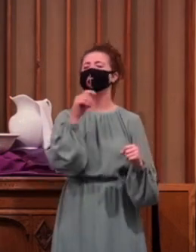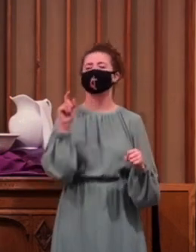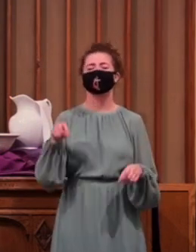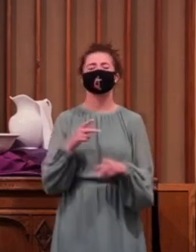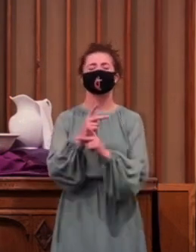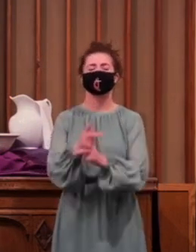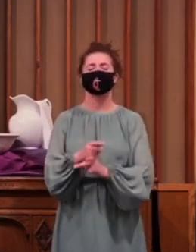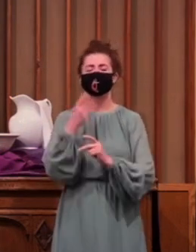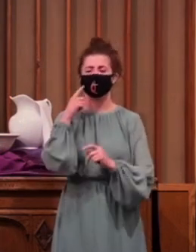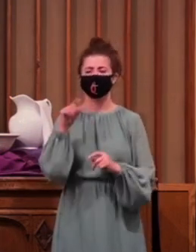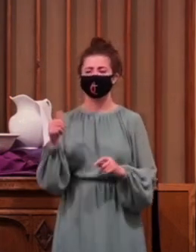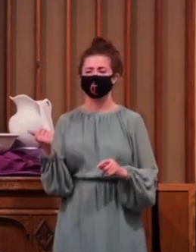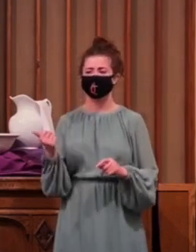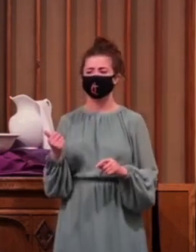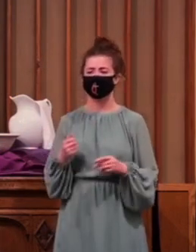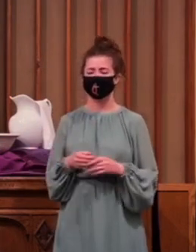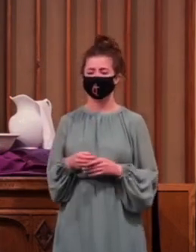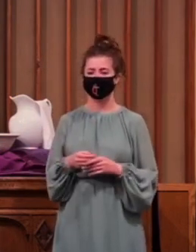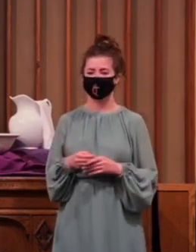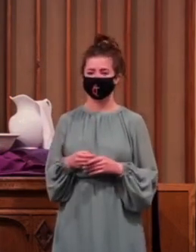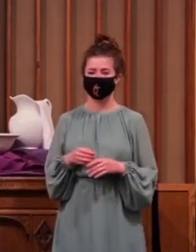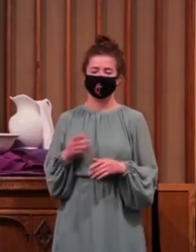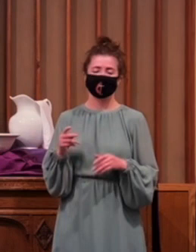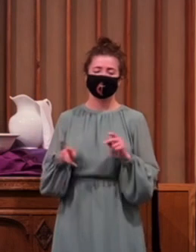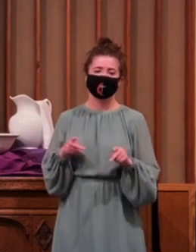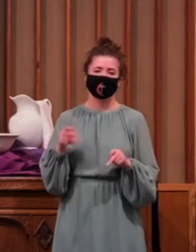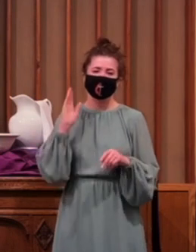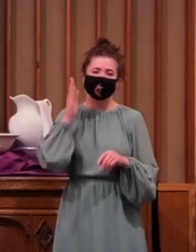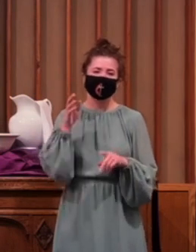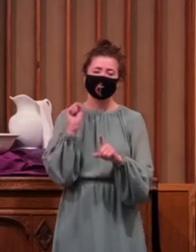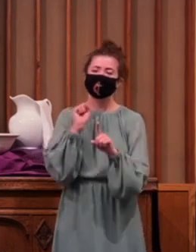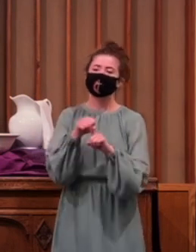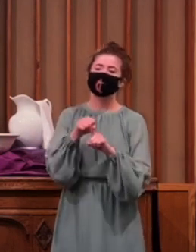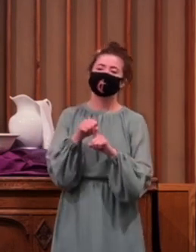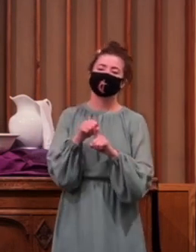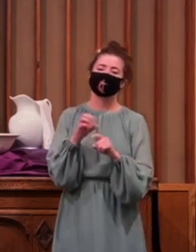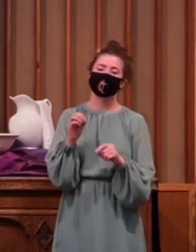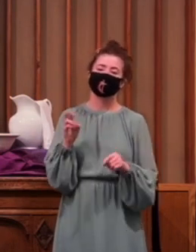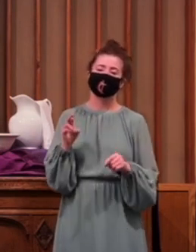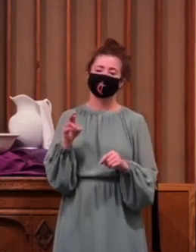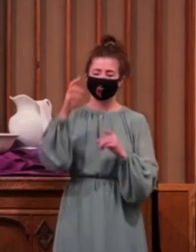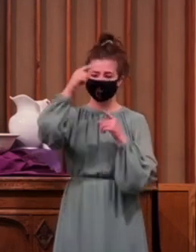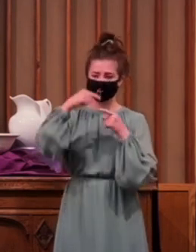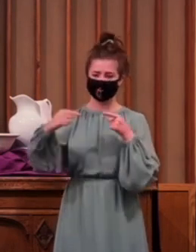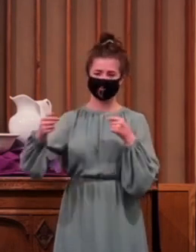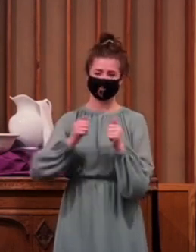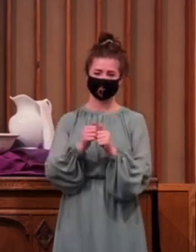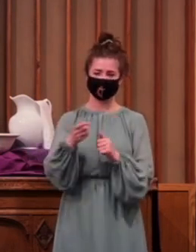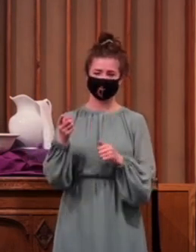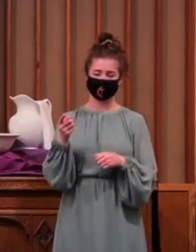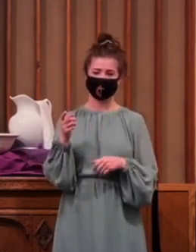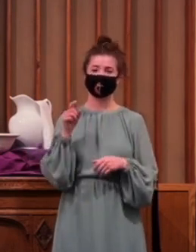would betray them, even those they had disagreements with, it was still going to be their job to